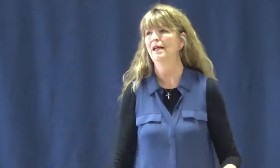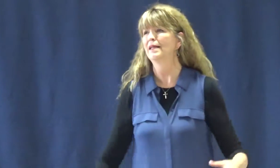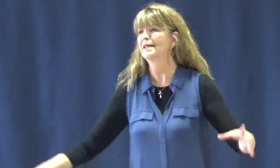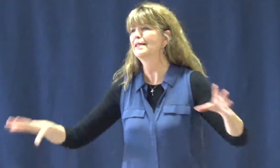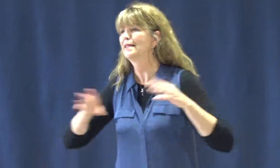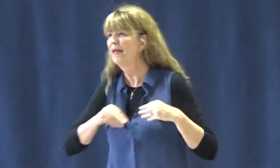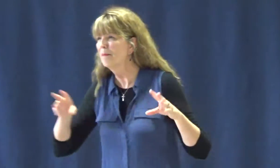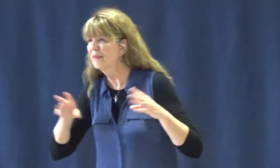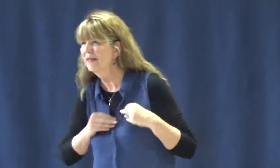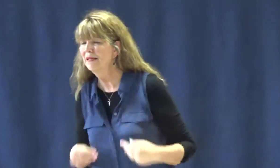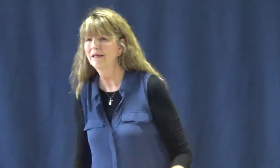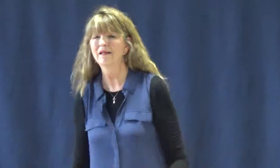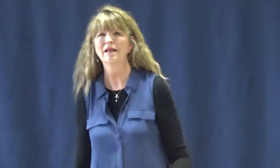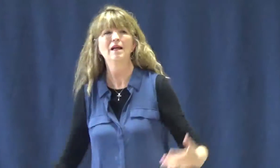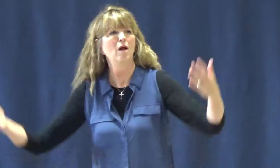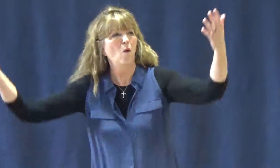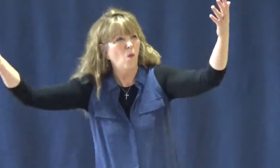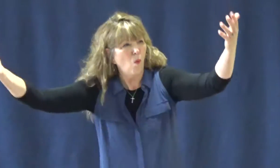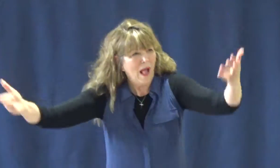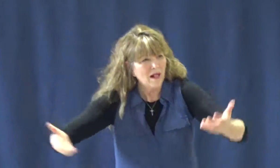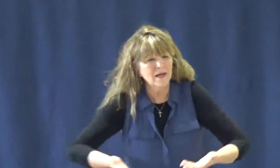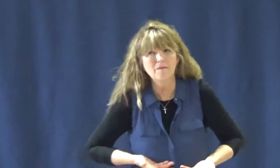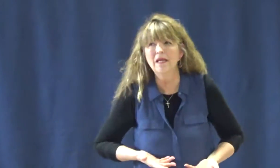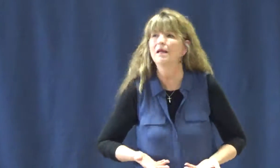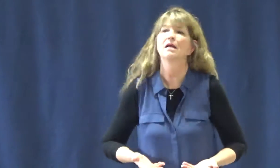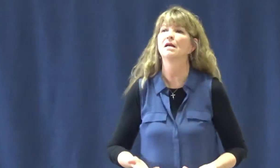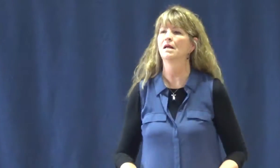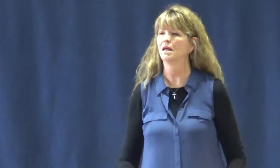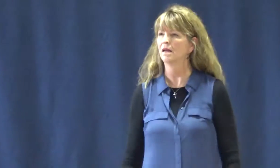kind, acceptance, welcoming.